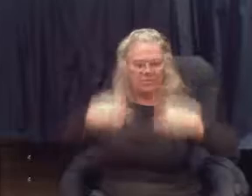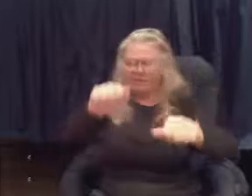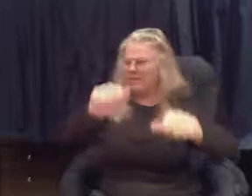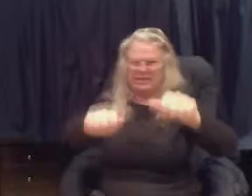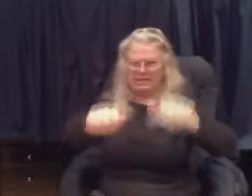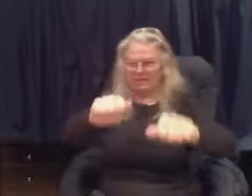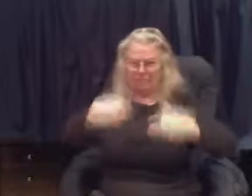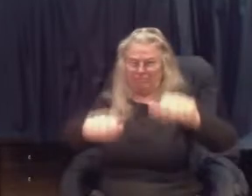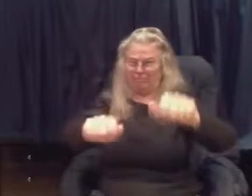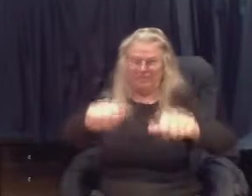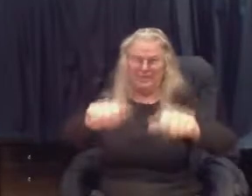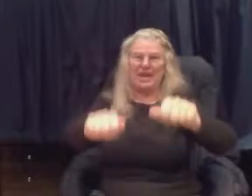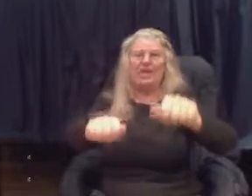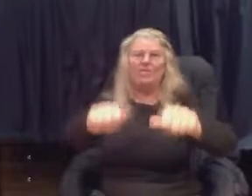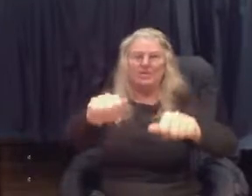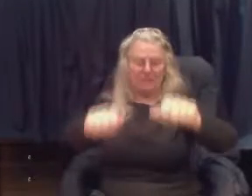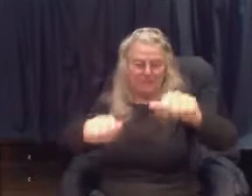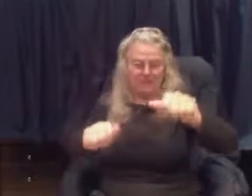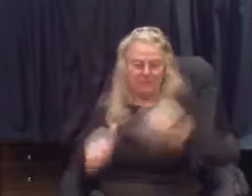time. It's like, doubt.